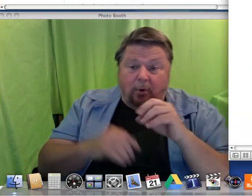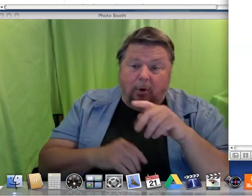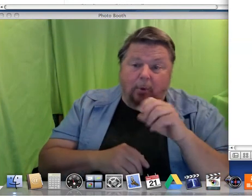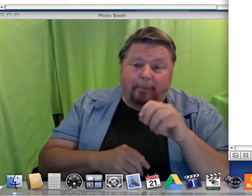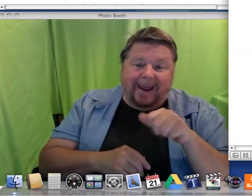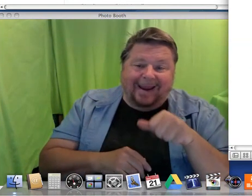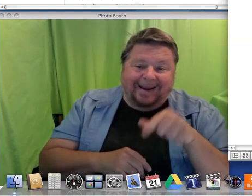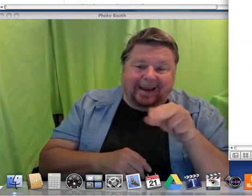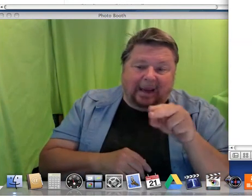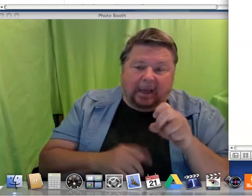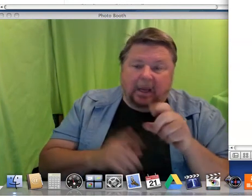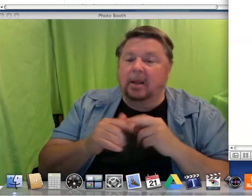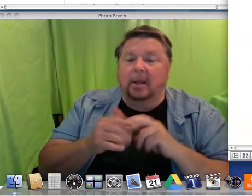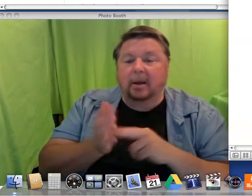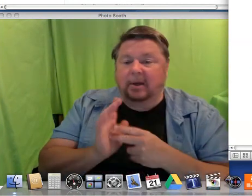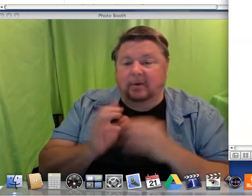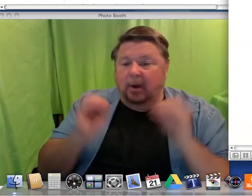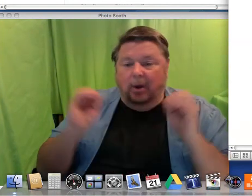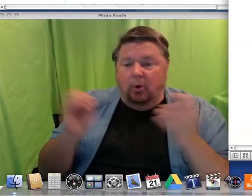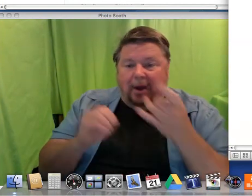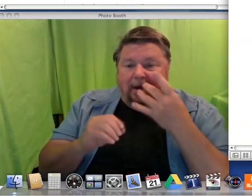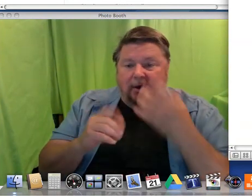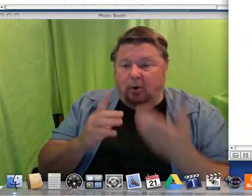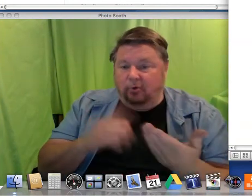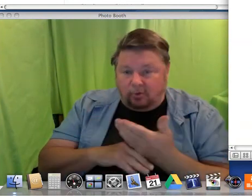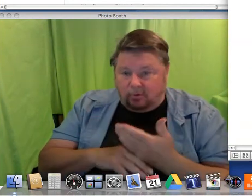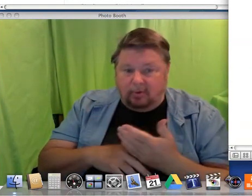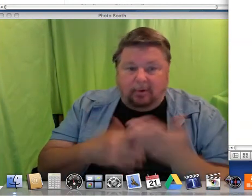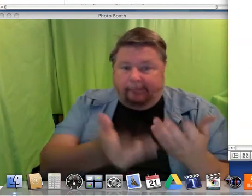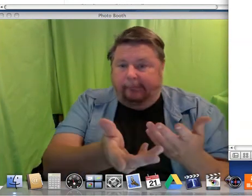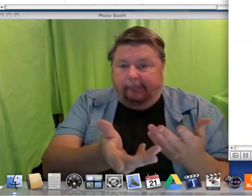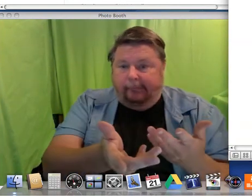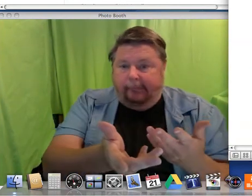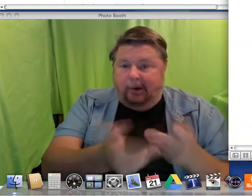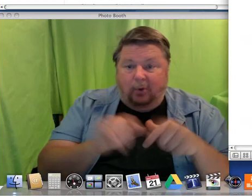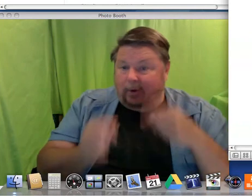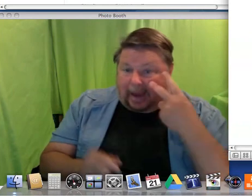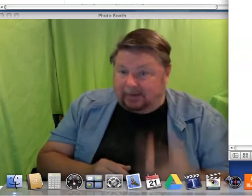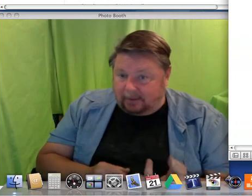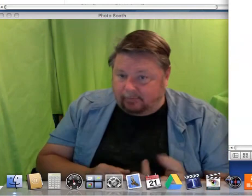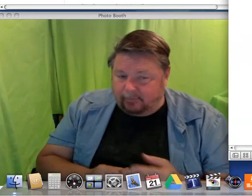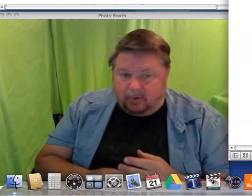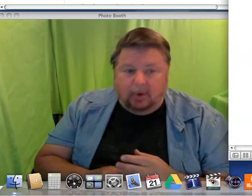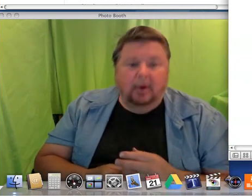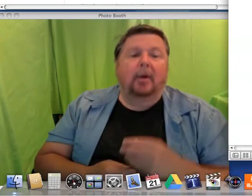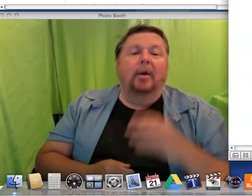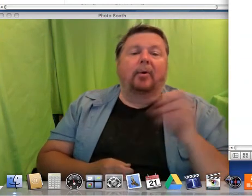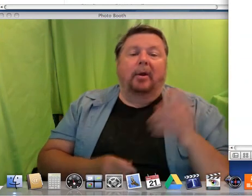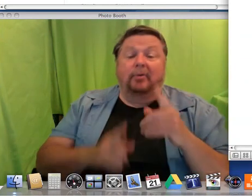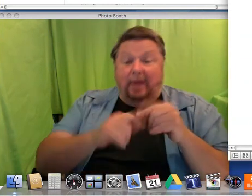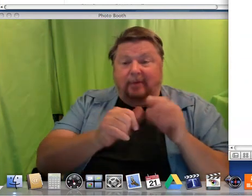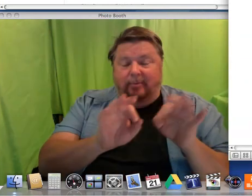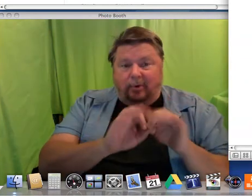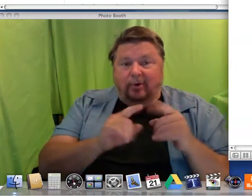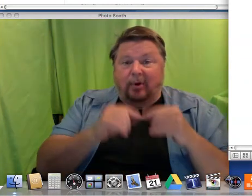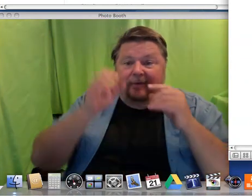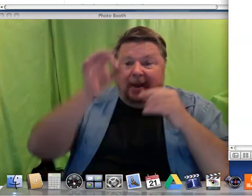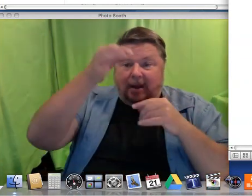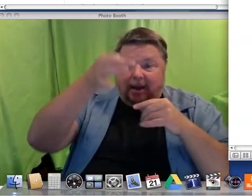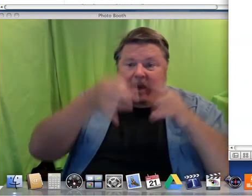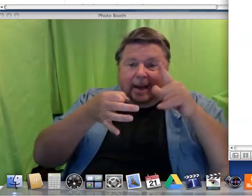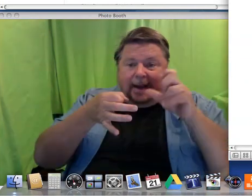or opaque, then it means no light goes through. You can't see. Okay, so that's important. You